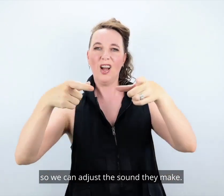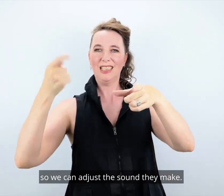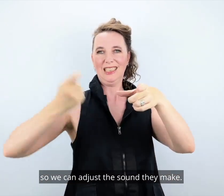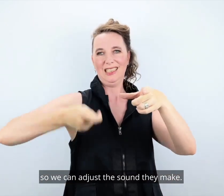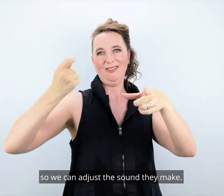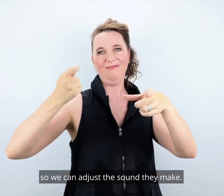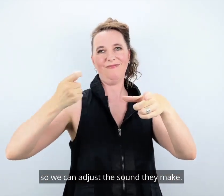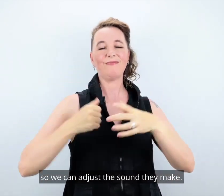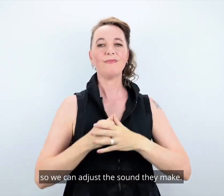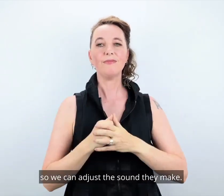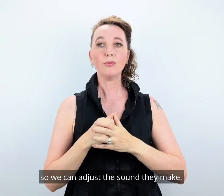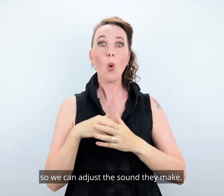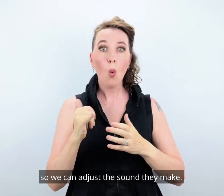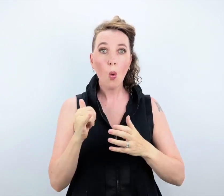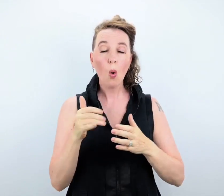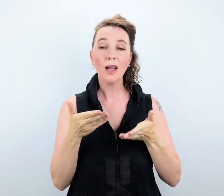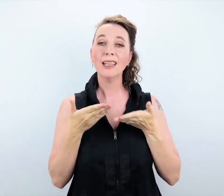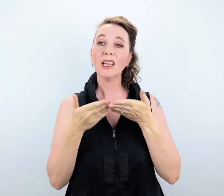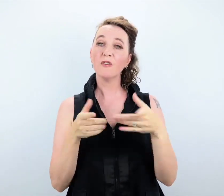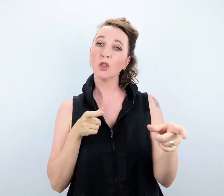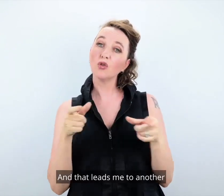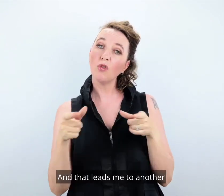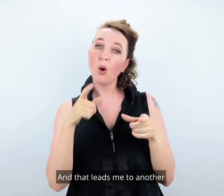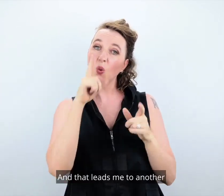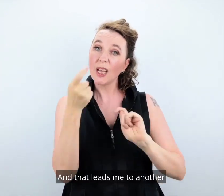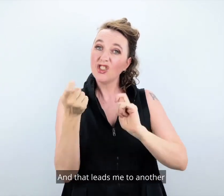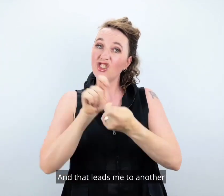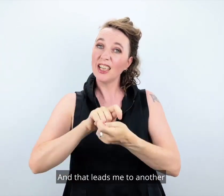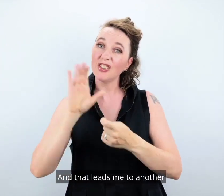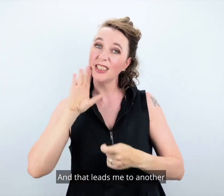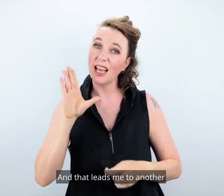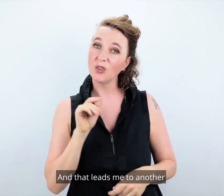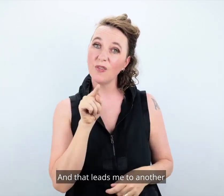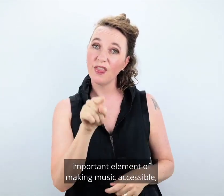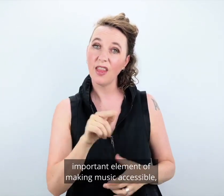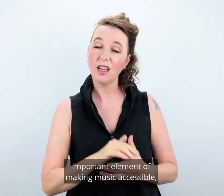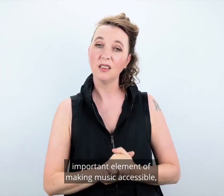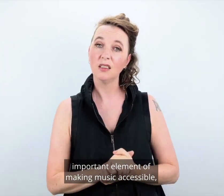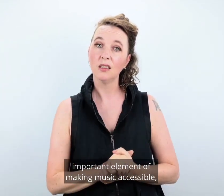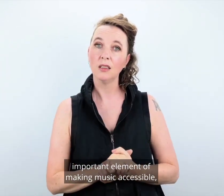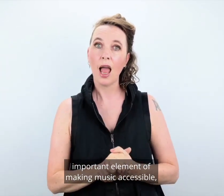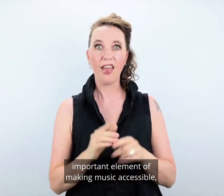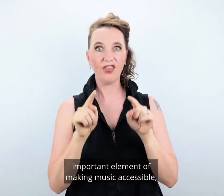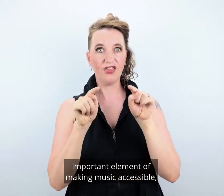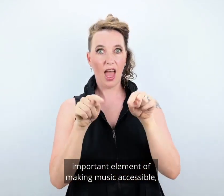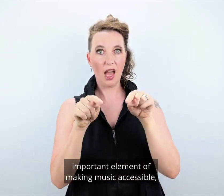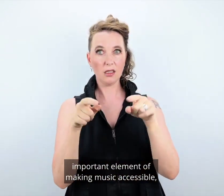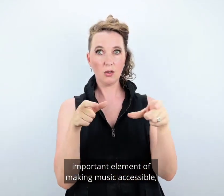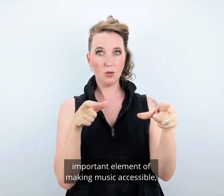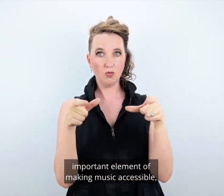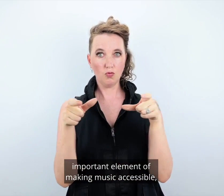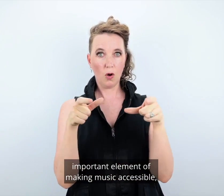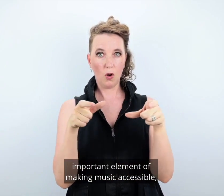adjust the sound they make. And that leads me to another important element of making music accessible,